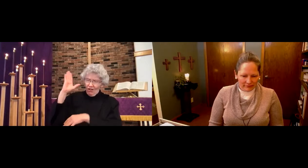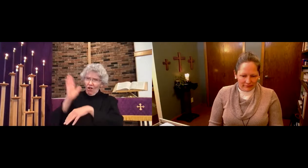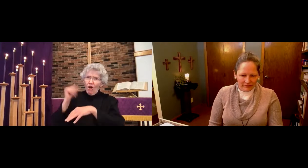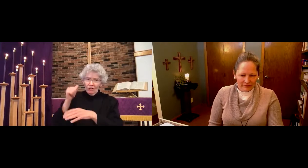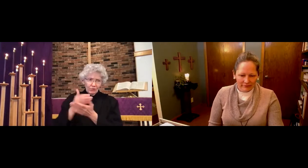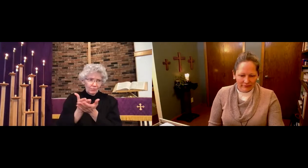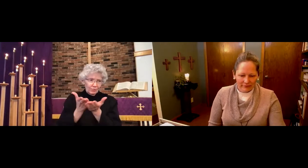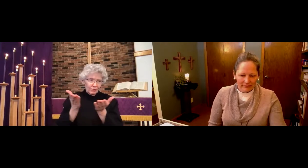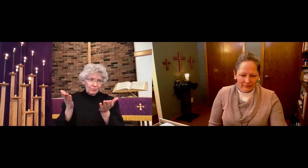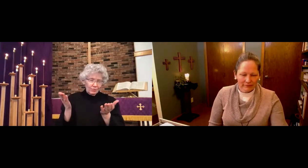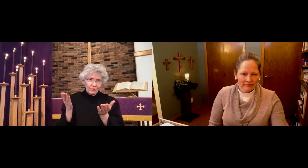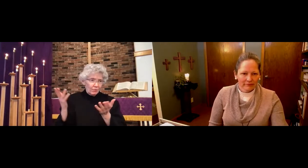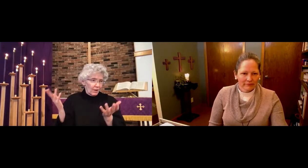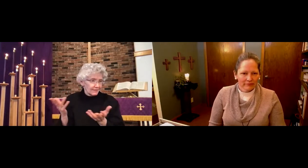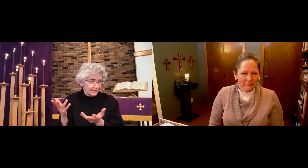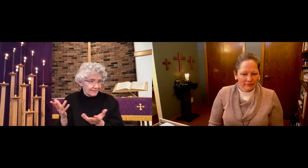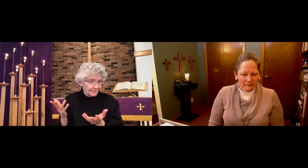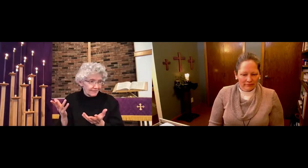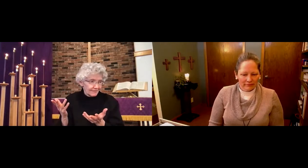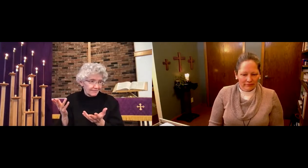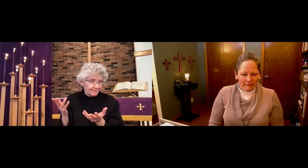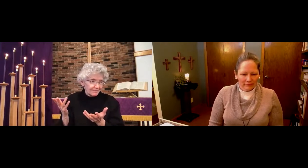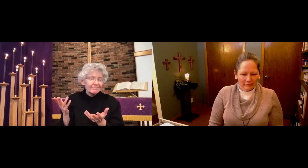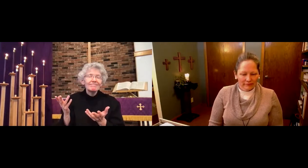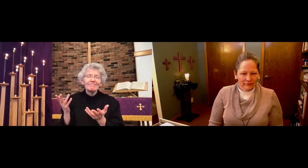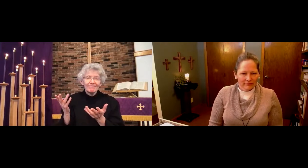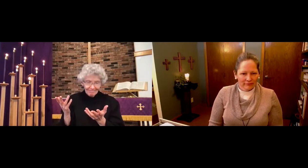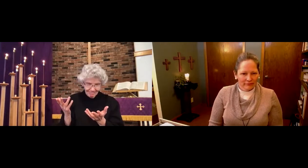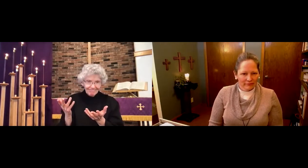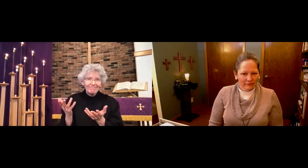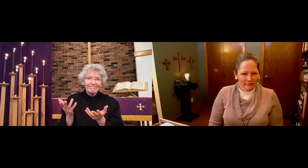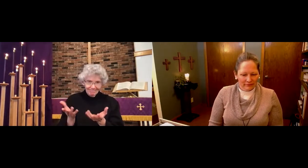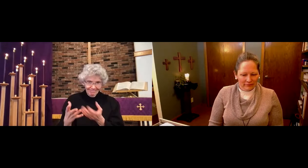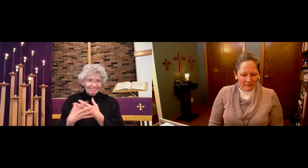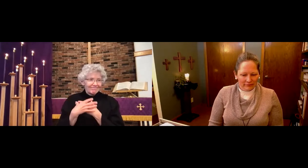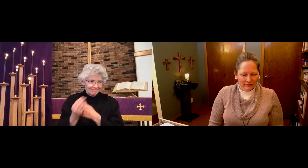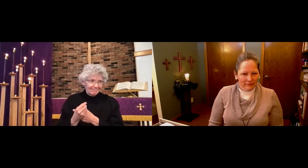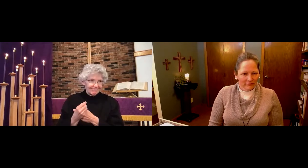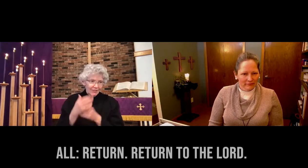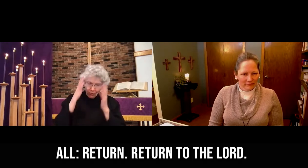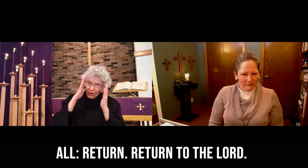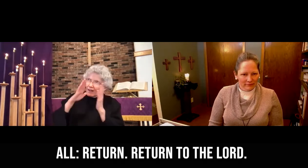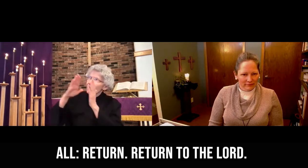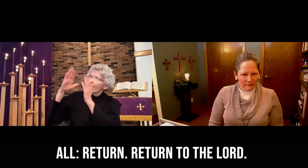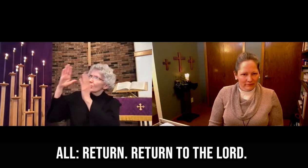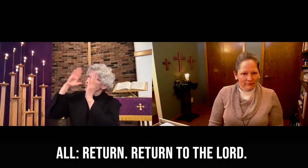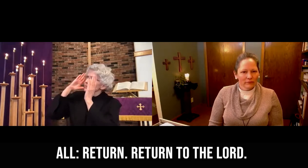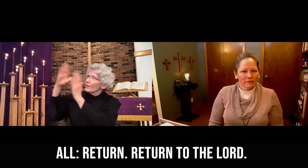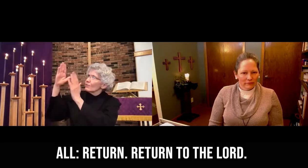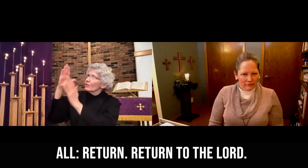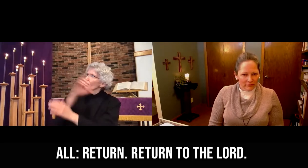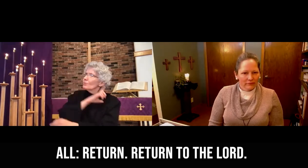let this be the season you turn your face toward the one who calls to you.